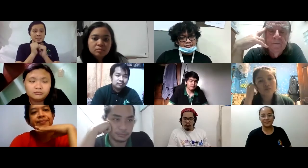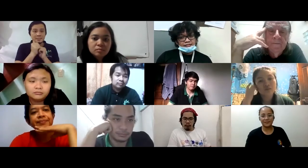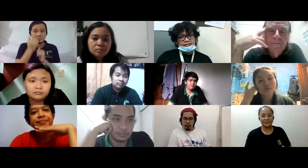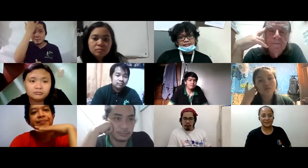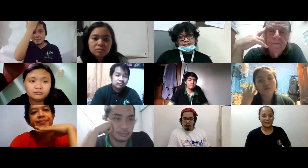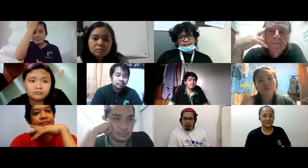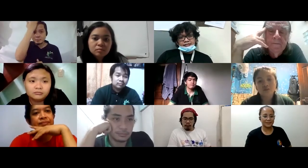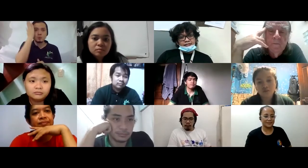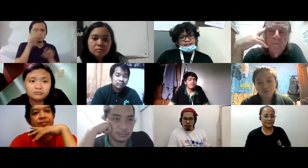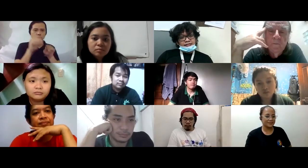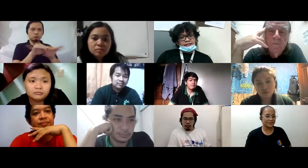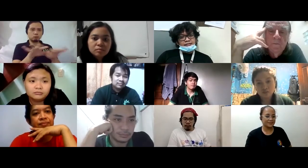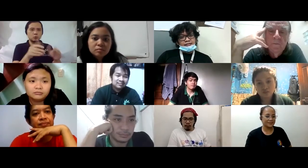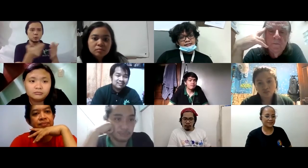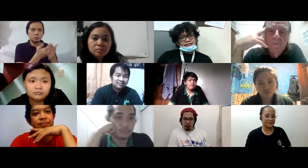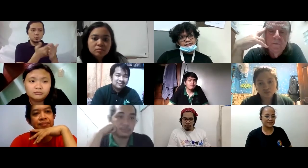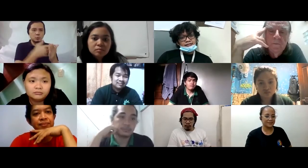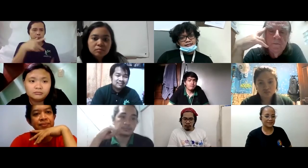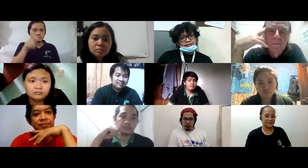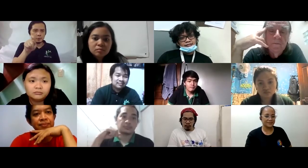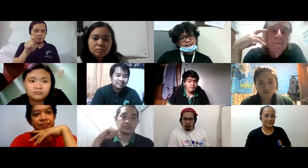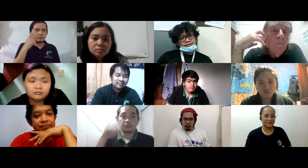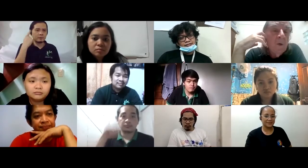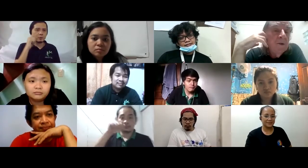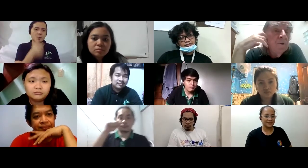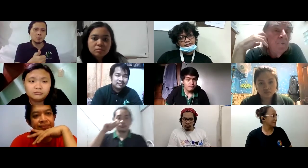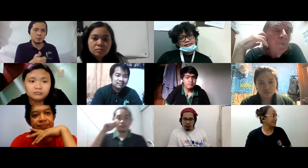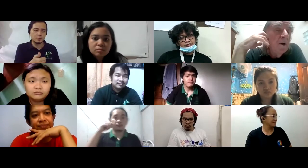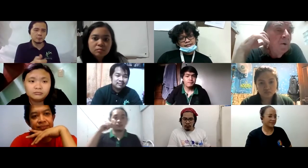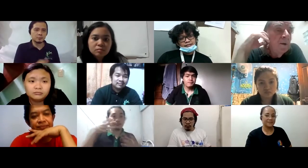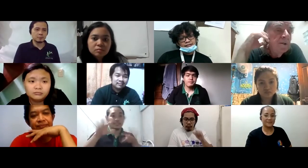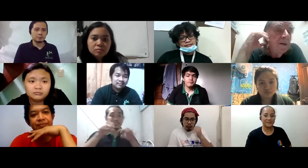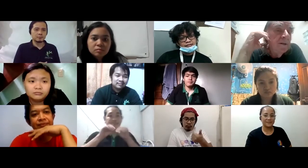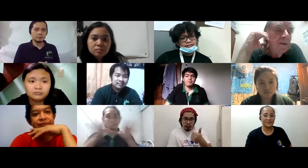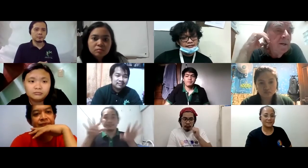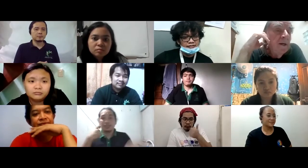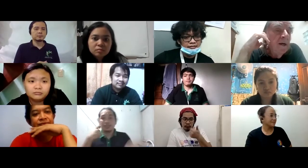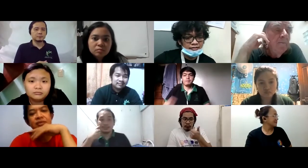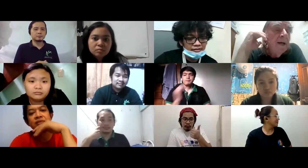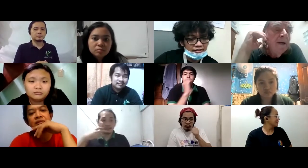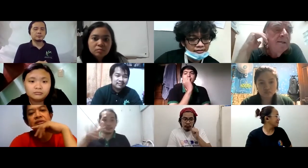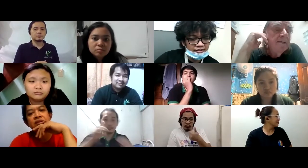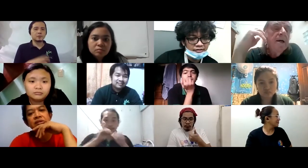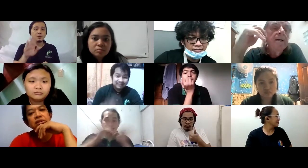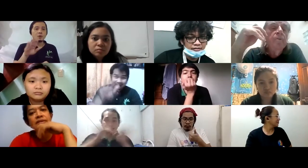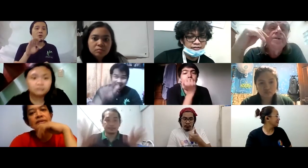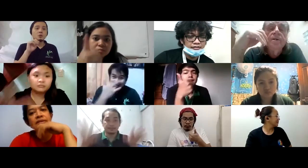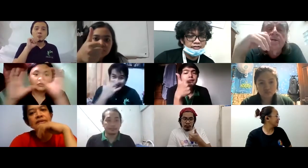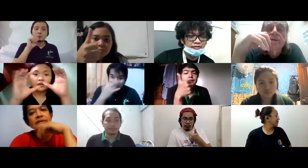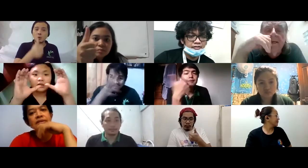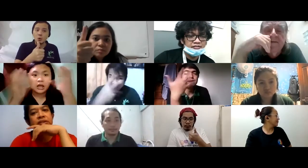And we have a full period of time. And Peebs will be sending you some information